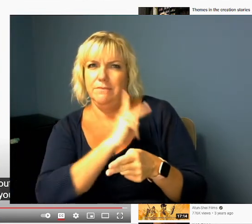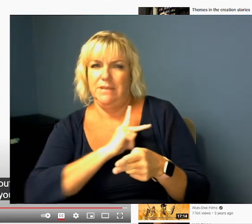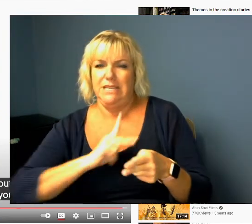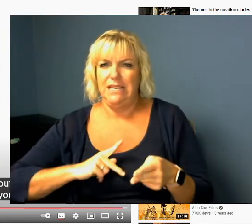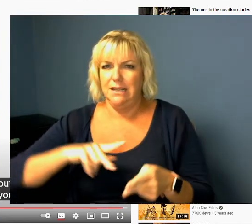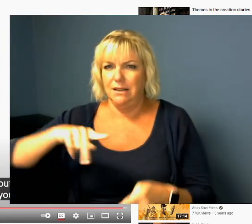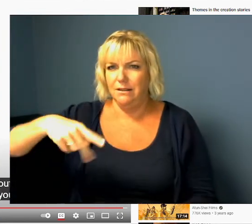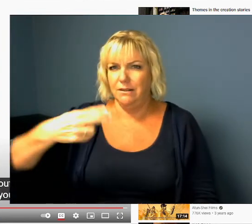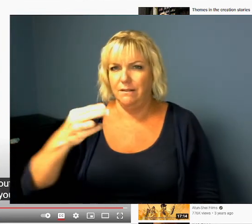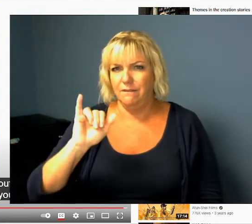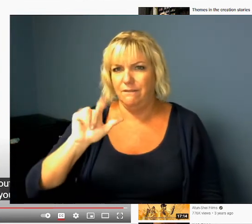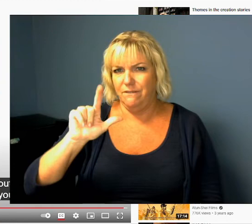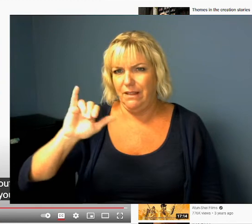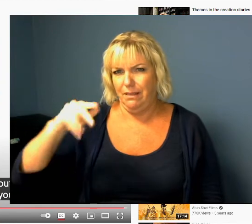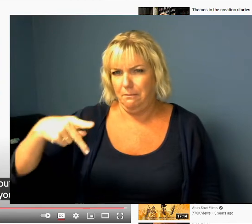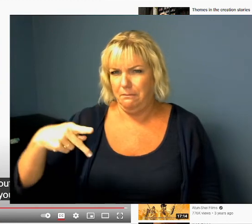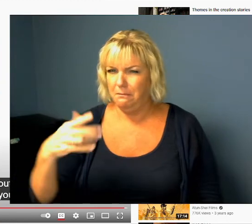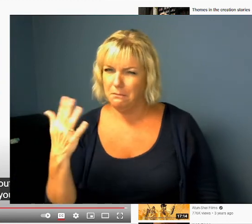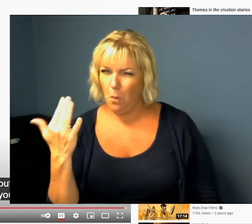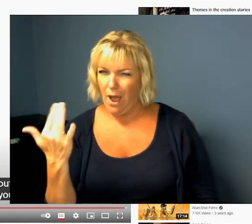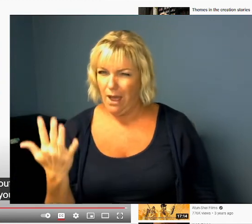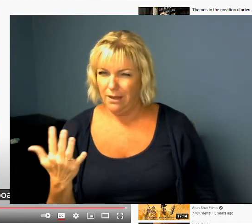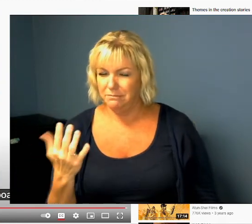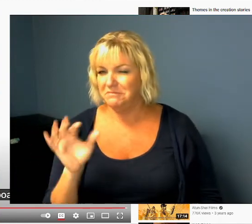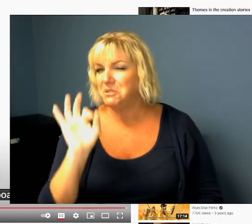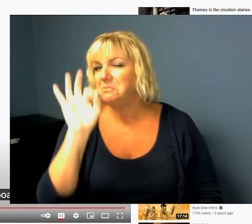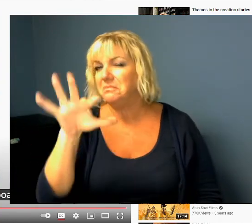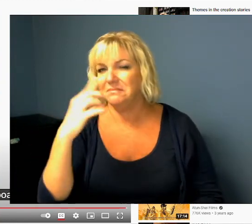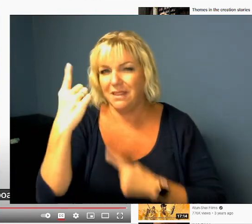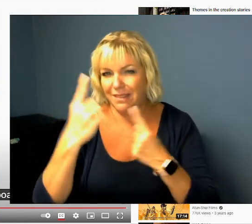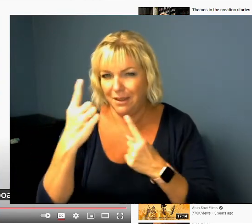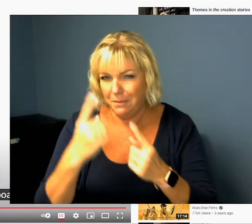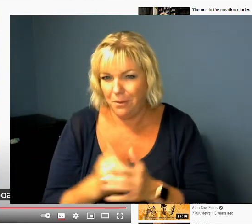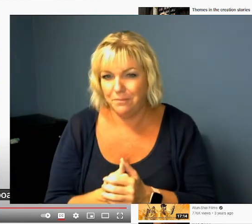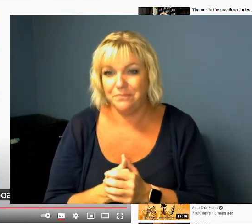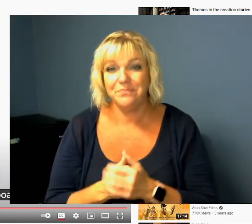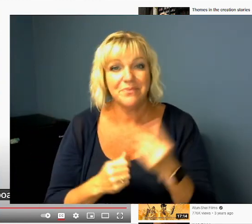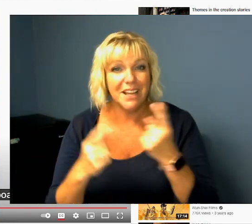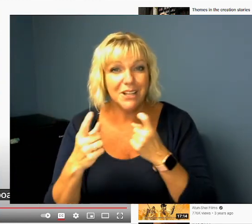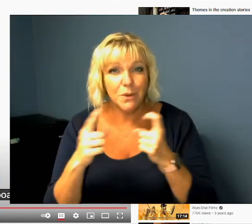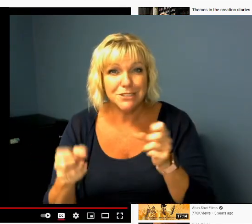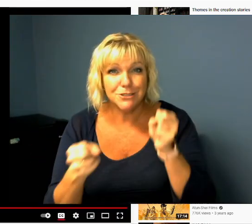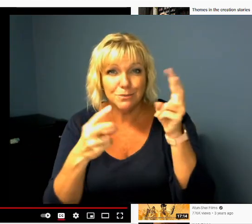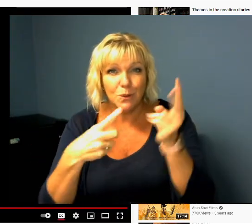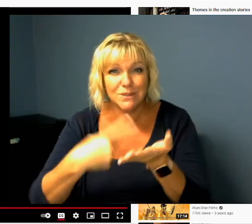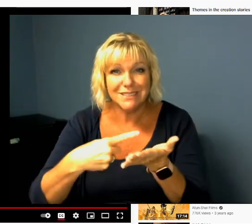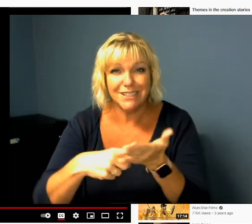Something to think about. All right, if you have any questions, you can leave those in the discussion board.